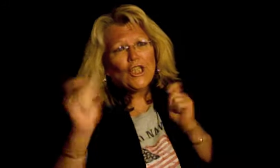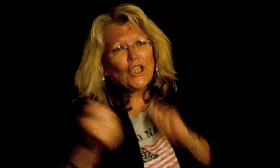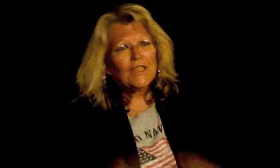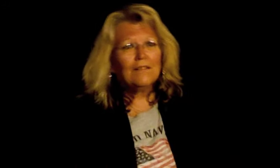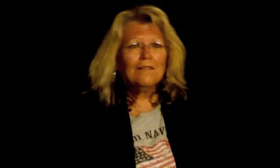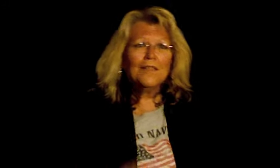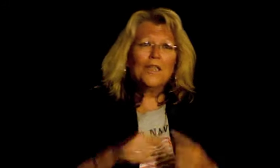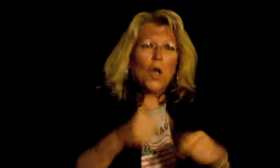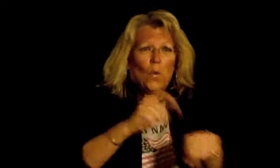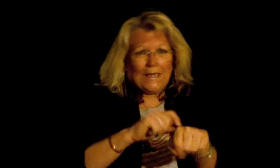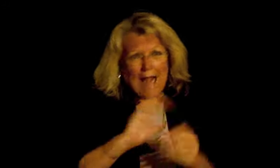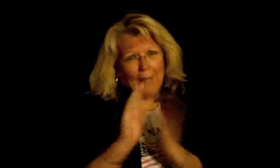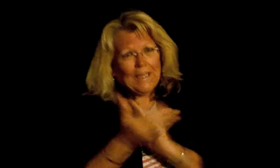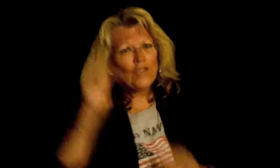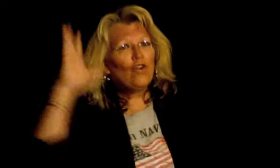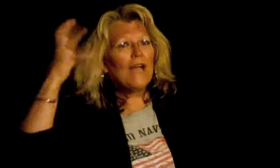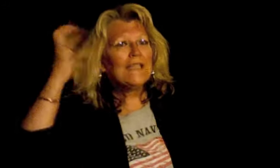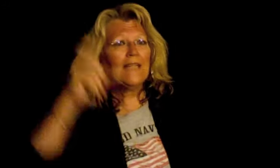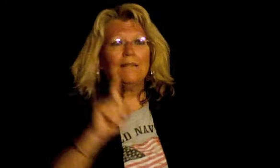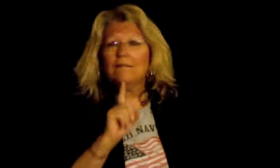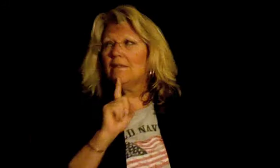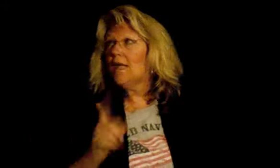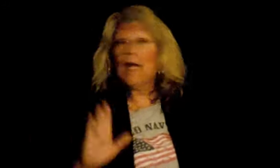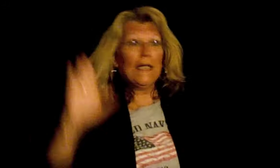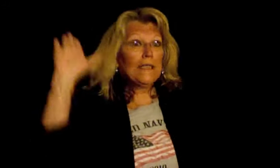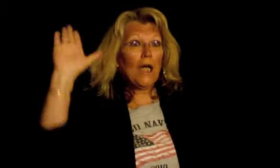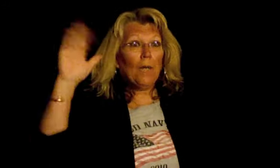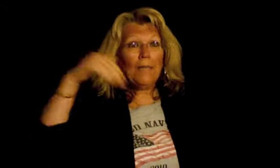Thank you.